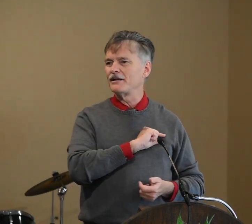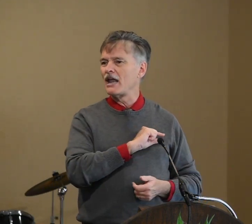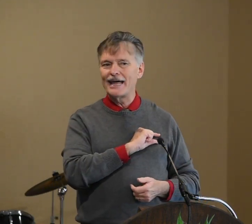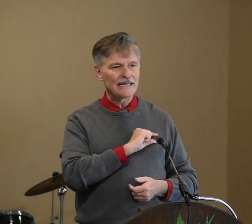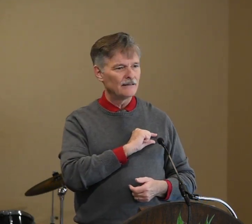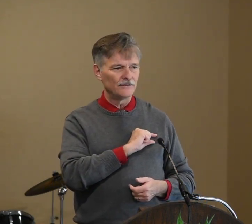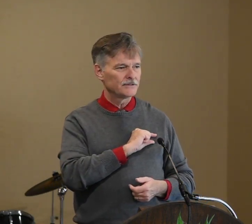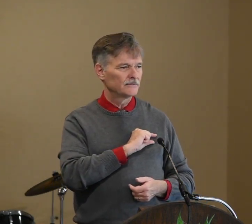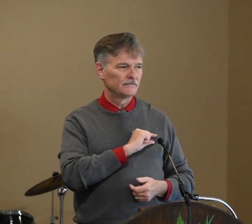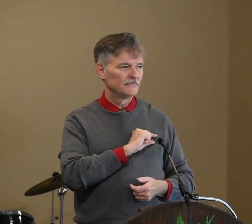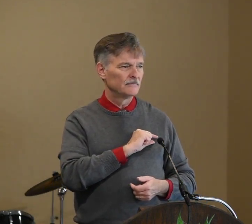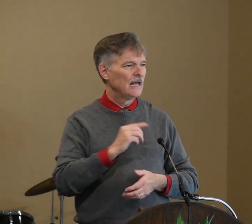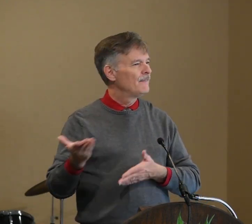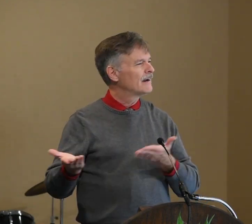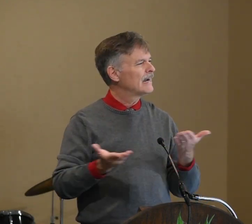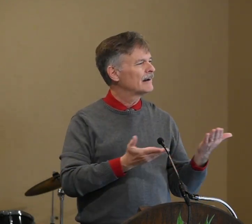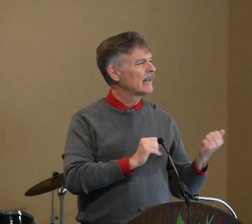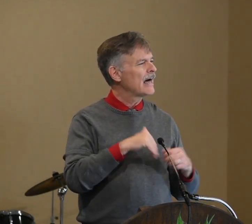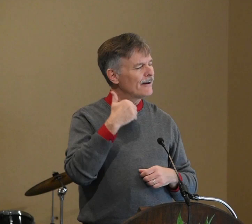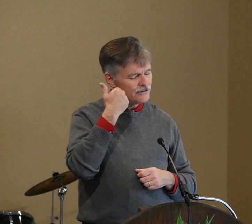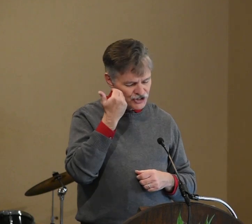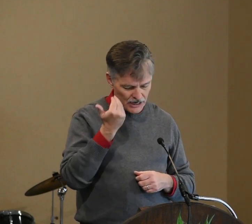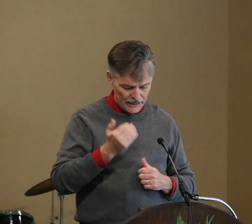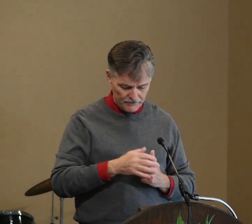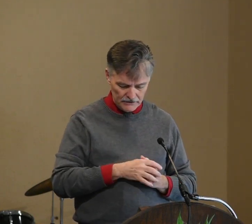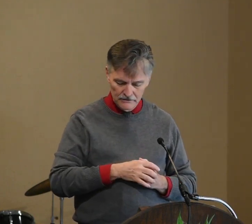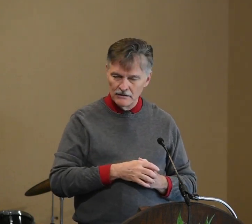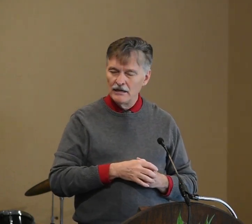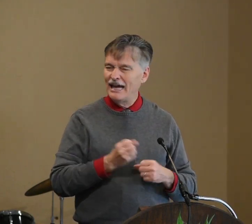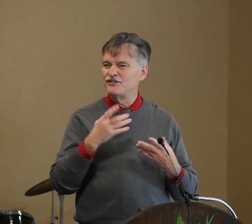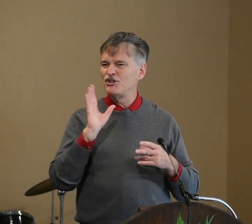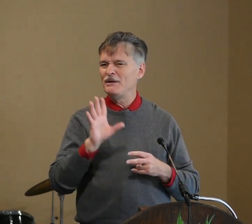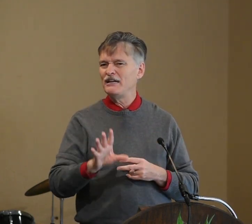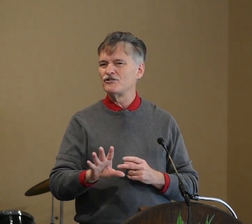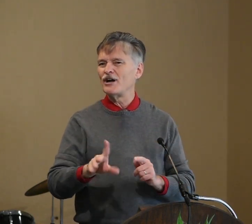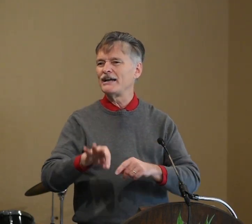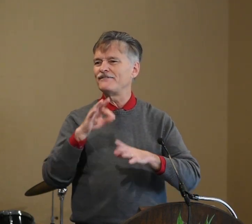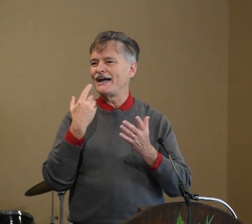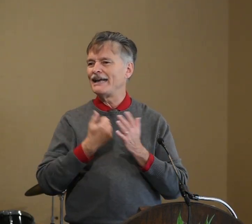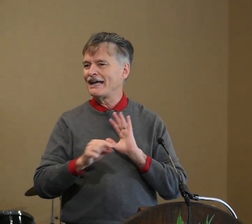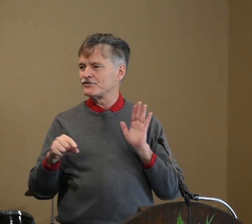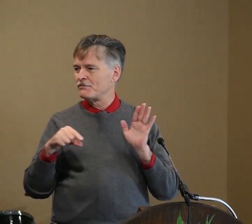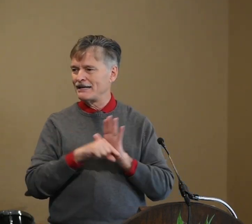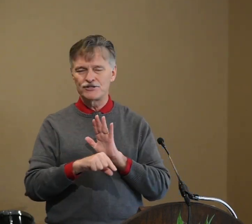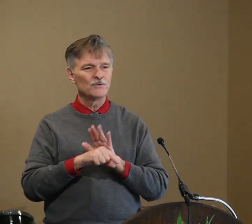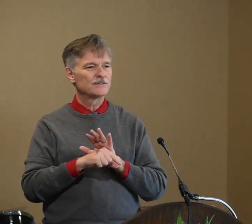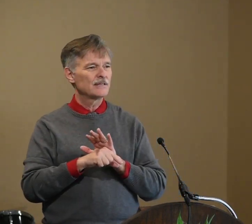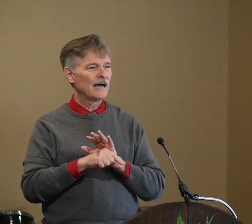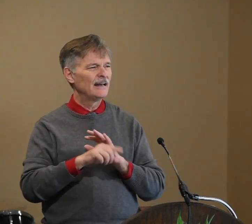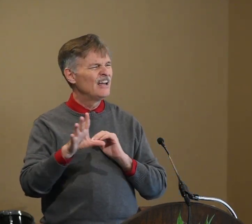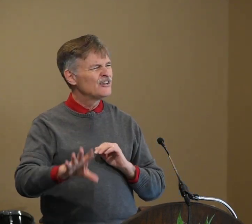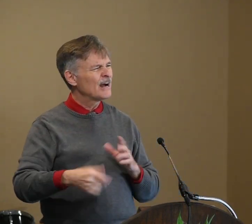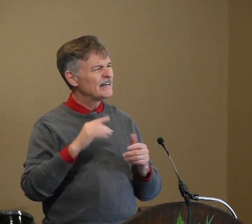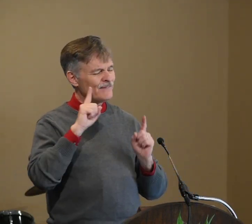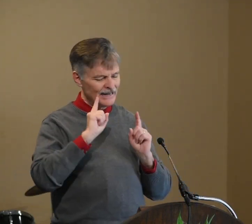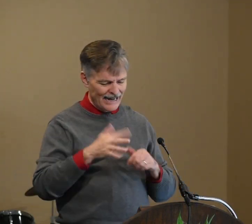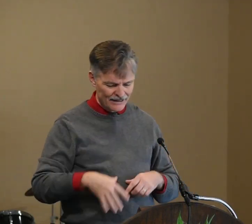a lot of guilt. They're carrying a lot of shame. And too many are trying to find an answer by suicide, trying to find an